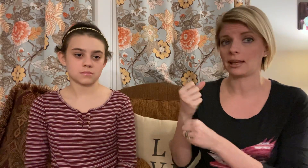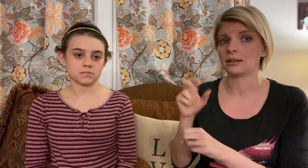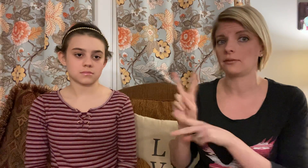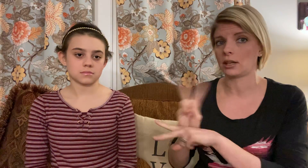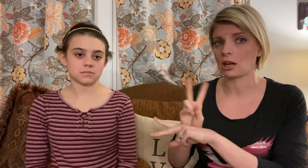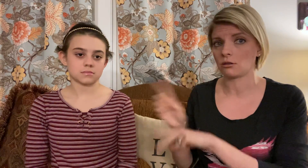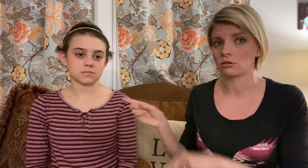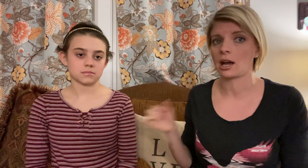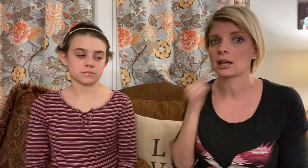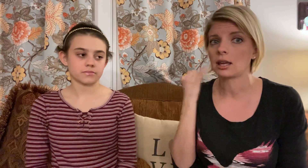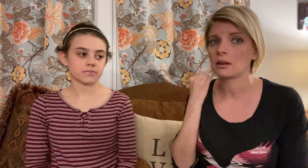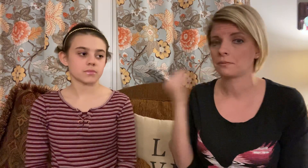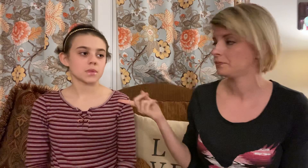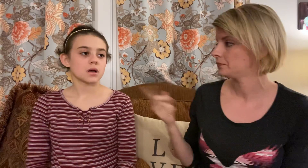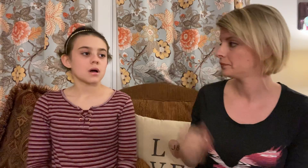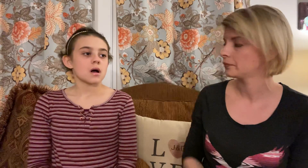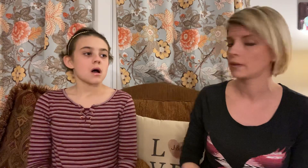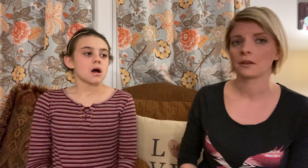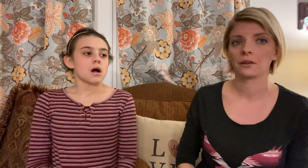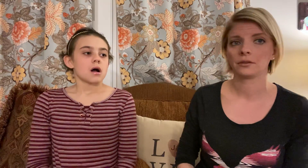the video, Jackie?